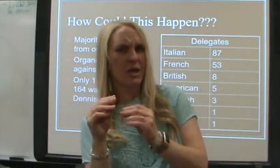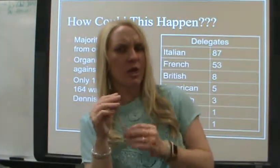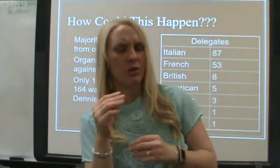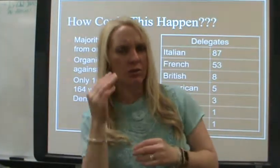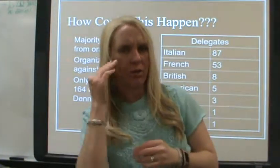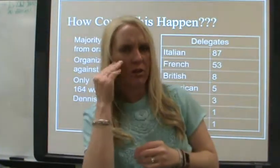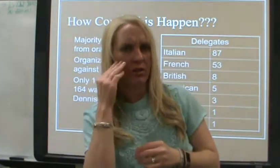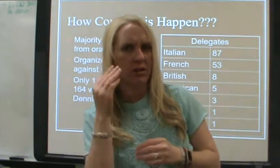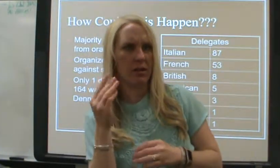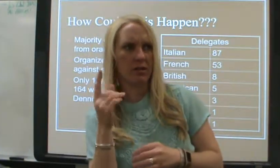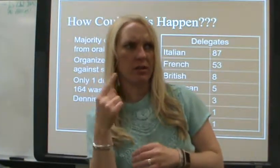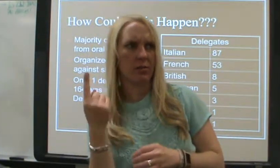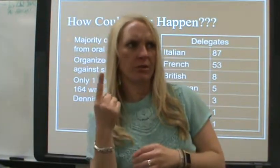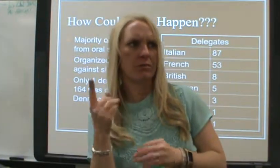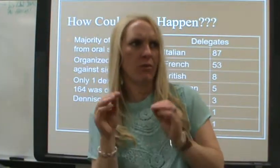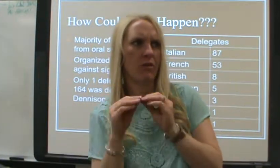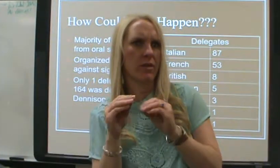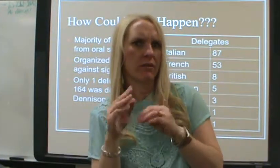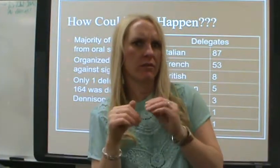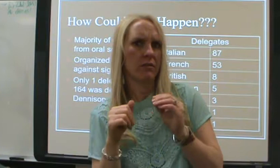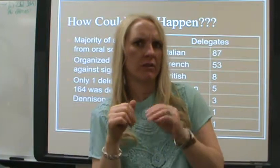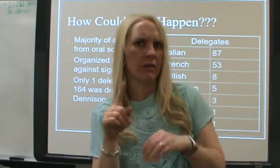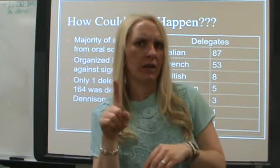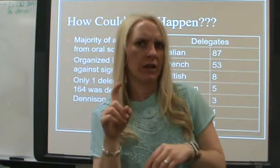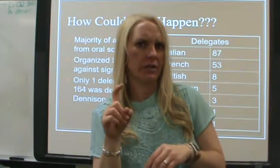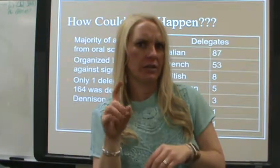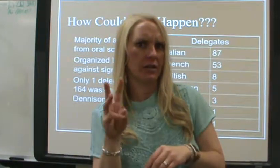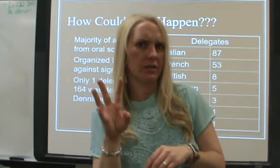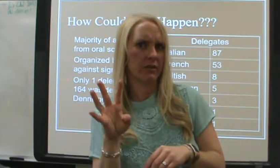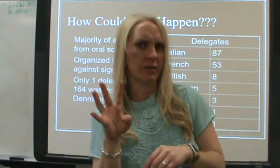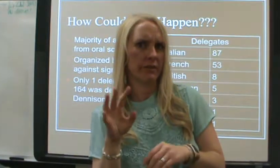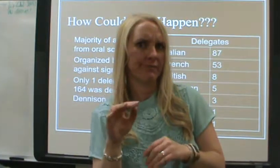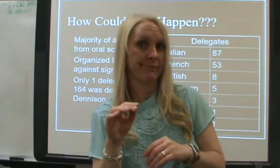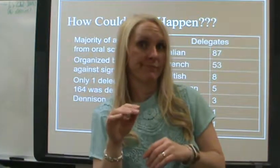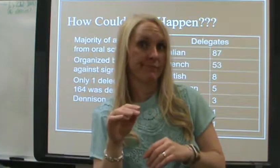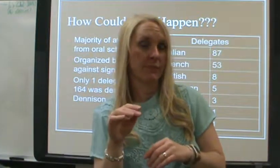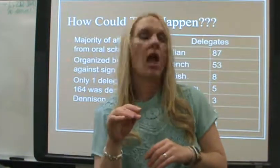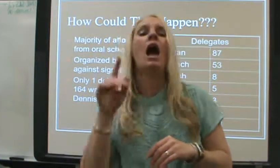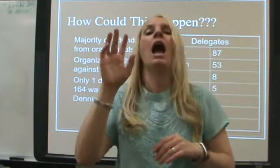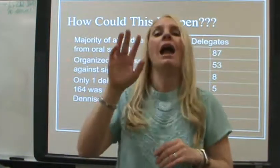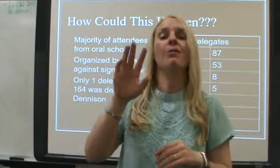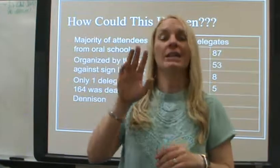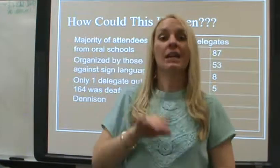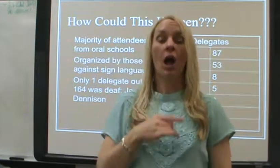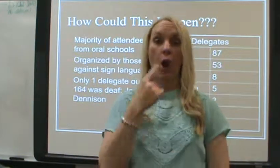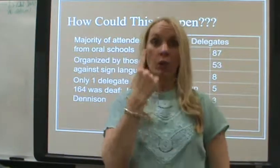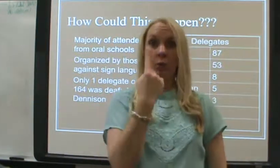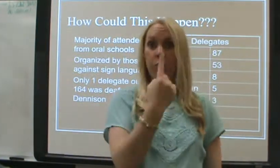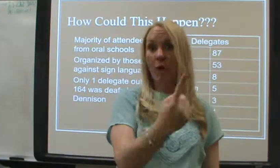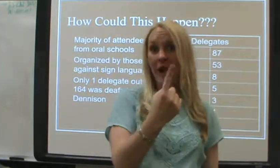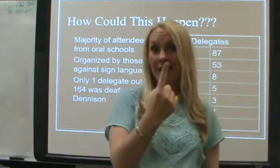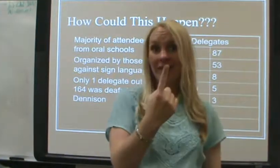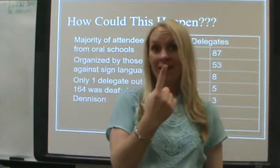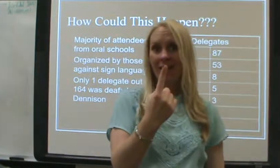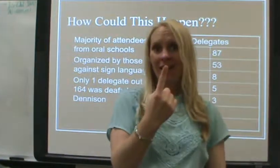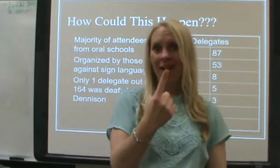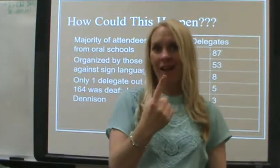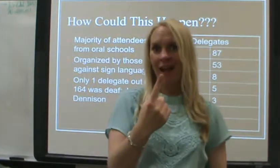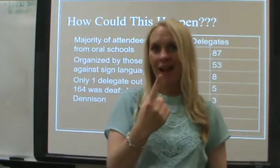you'll know that there are always more than 164. Anyway, only one of